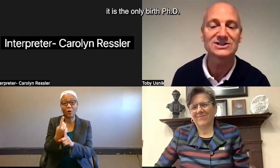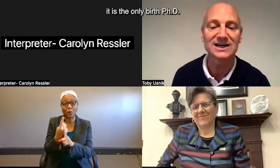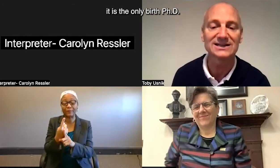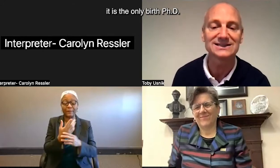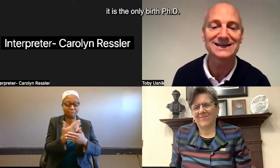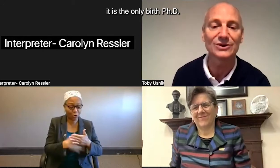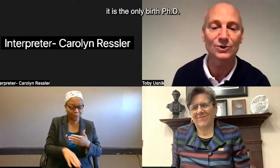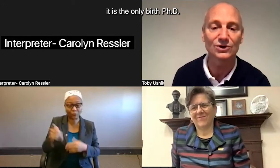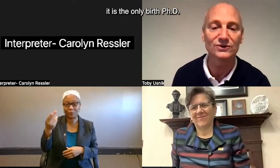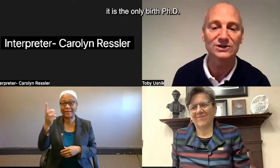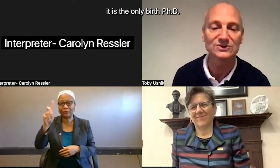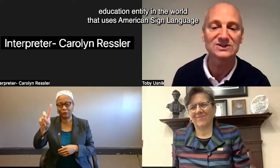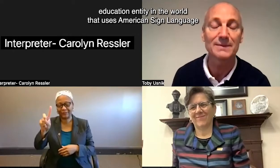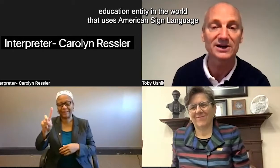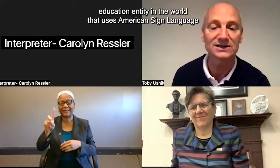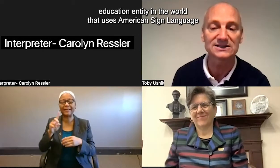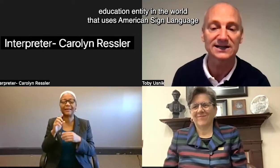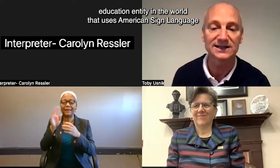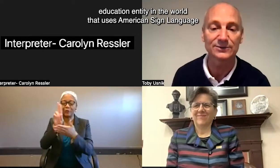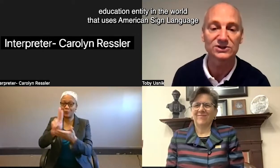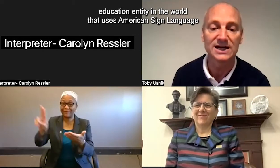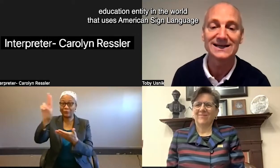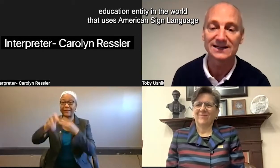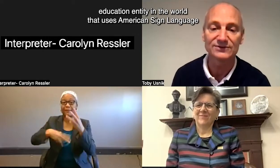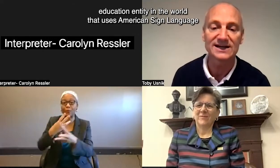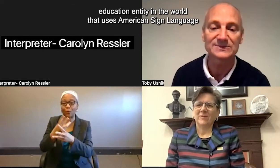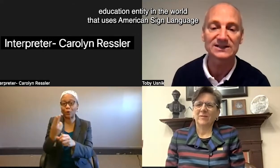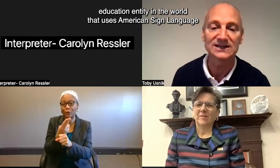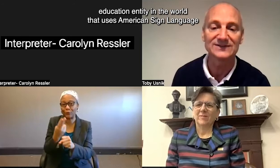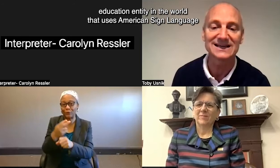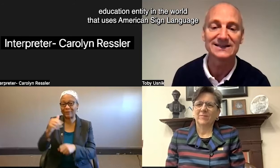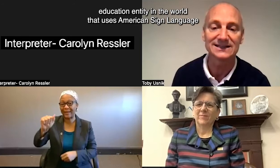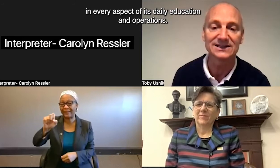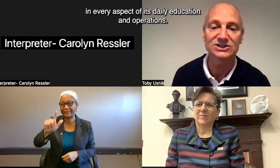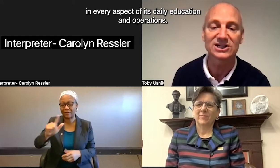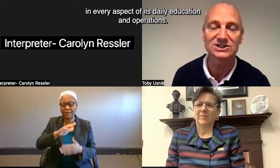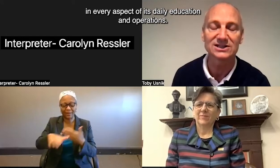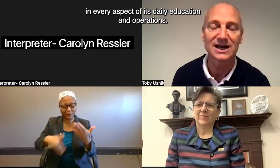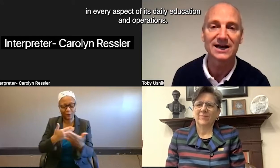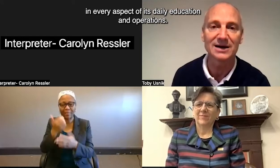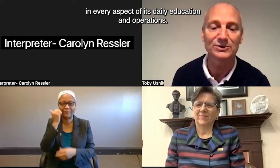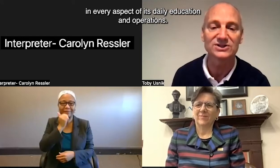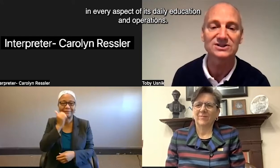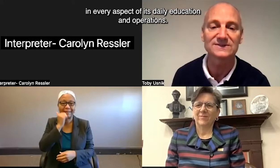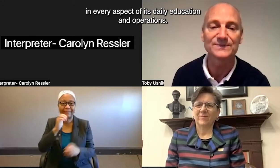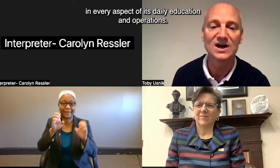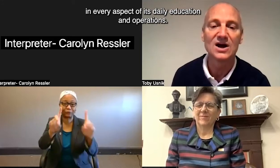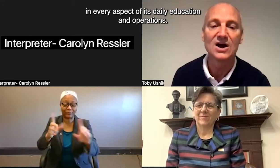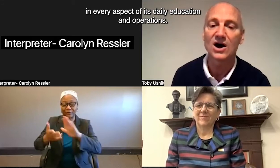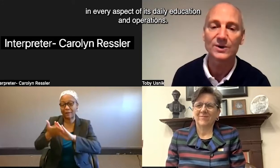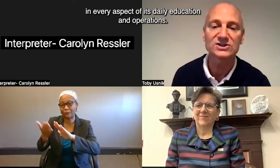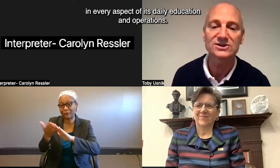education entity in the world that uses American sign language in every aspect of its daily education and operations.